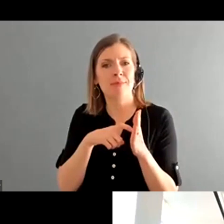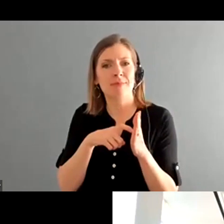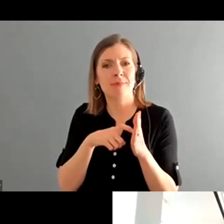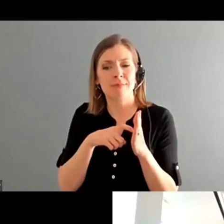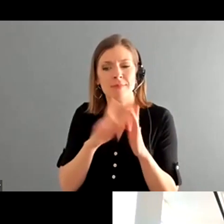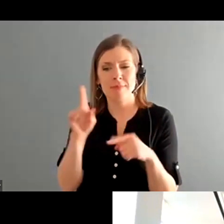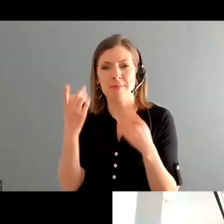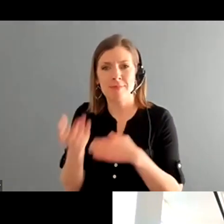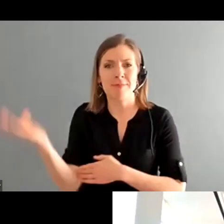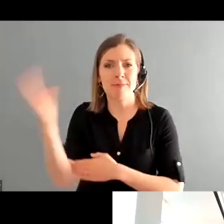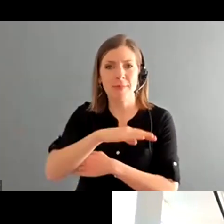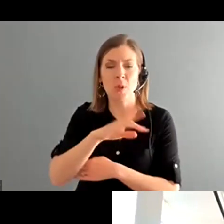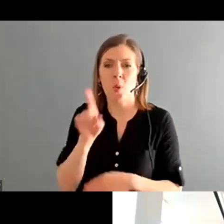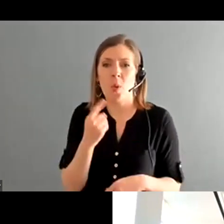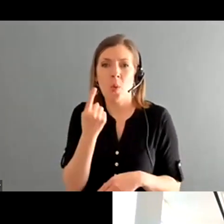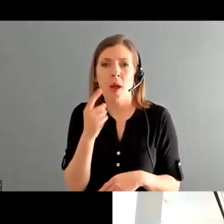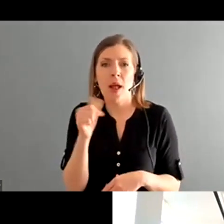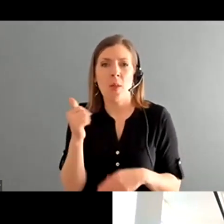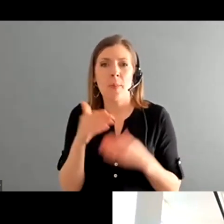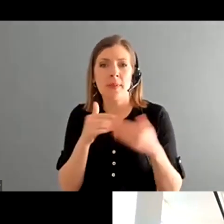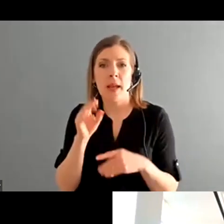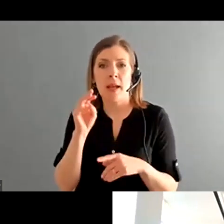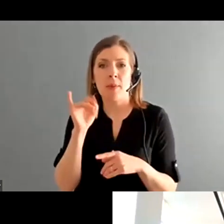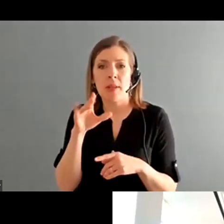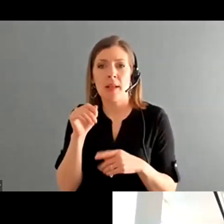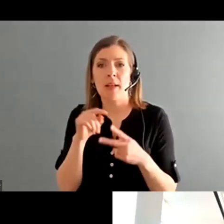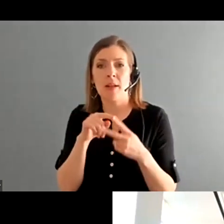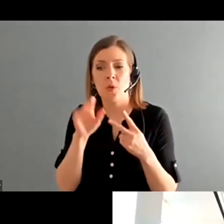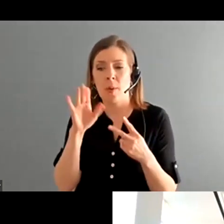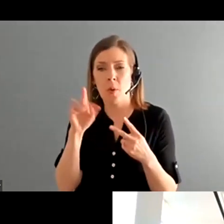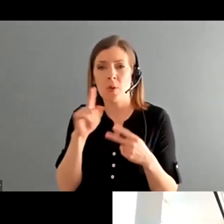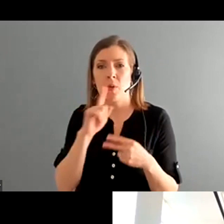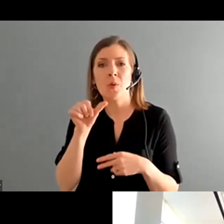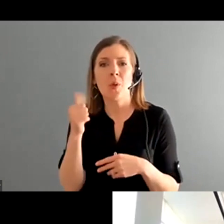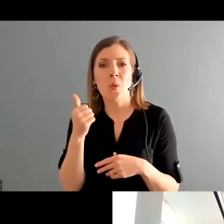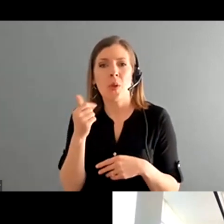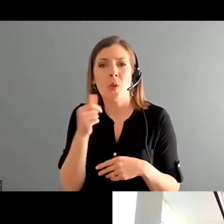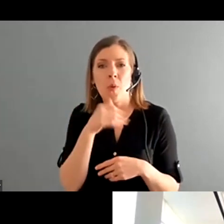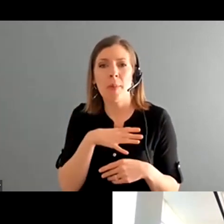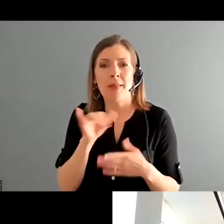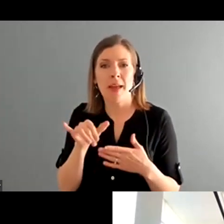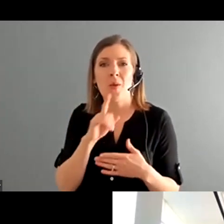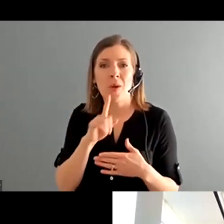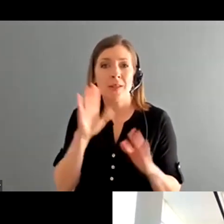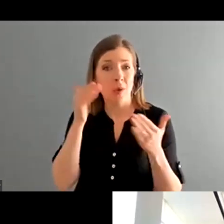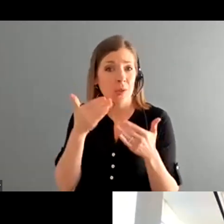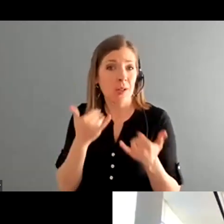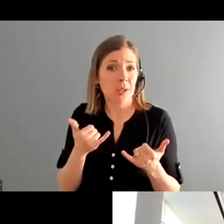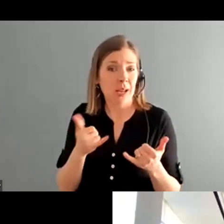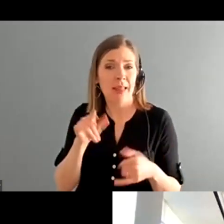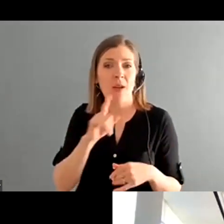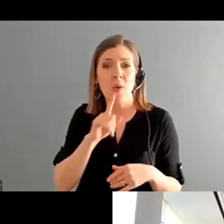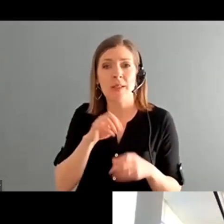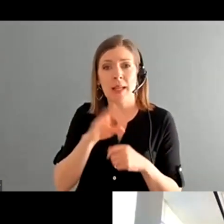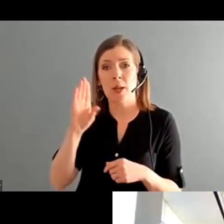the course of the day, there was only really one other, besides Magdalena Santos-Reinbold, there was only one other woman that was focused on today, and that was in